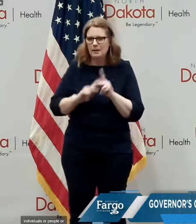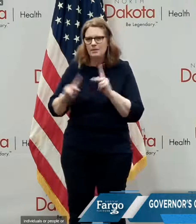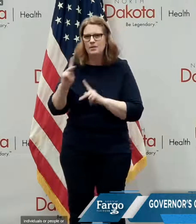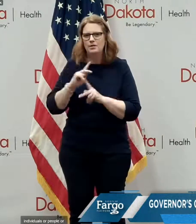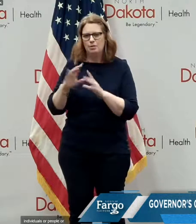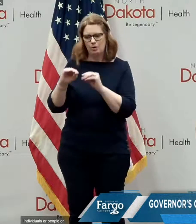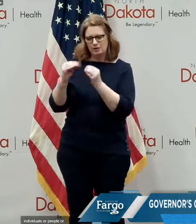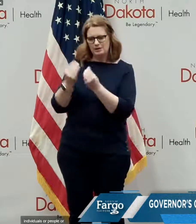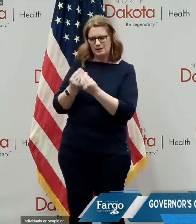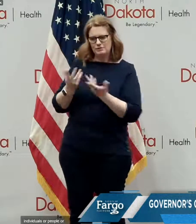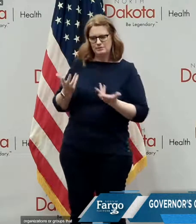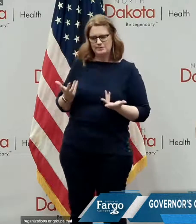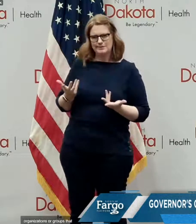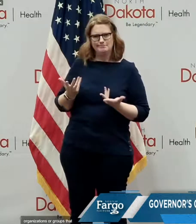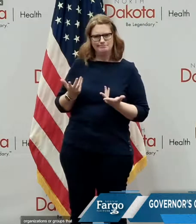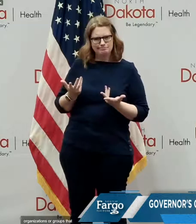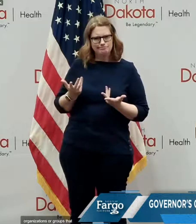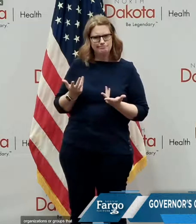that perhaps were